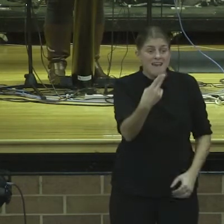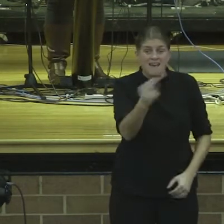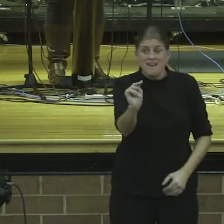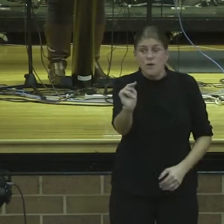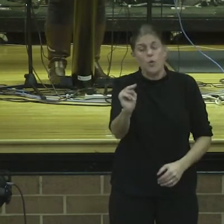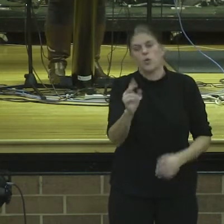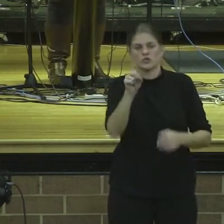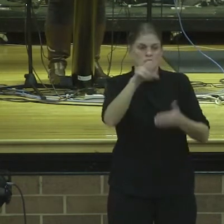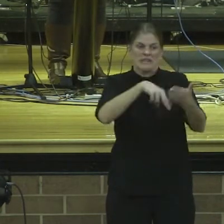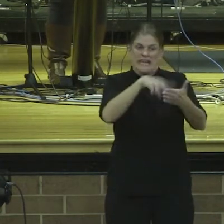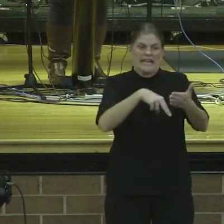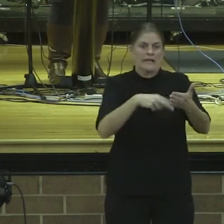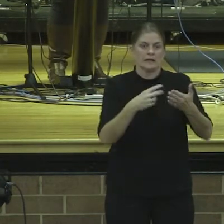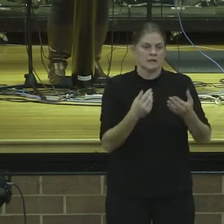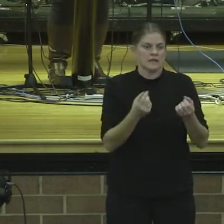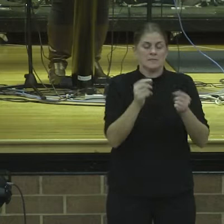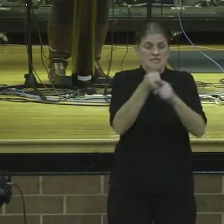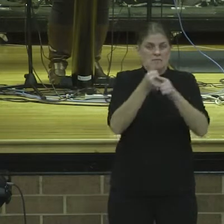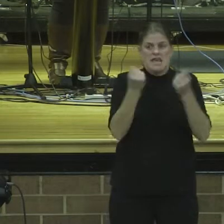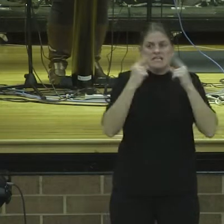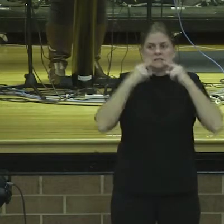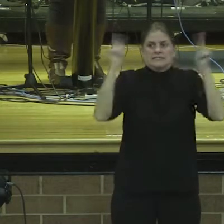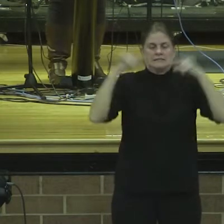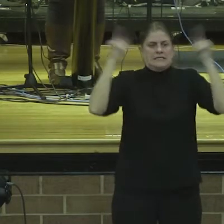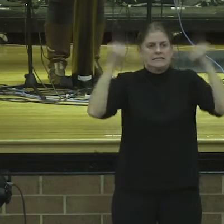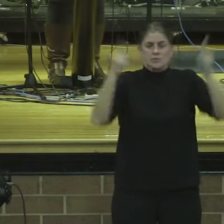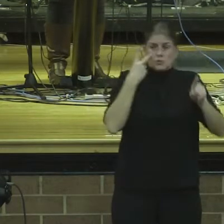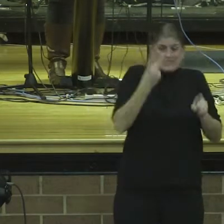success after success. And